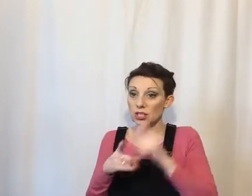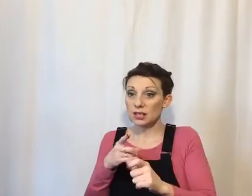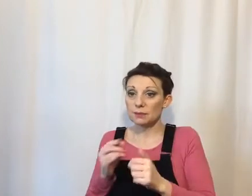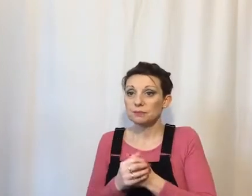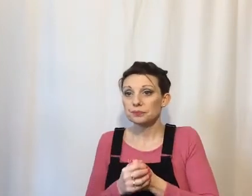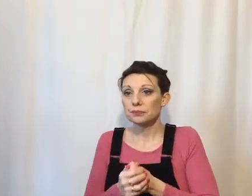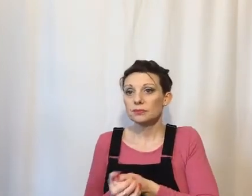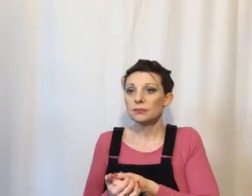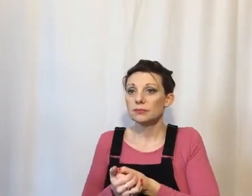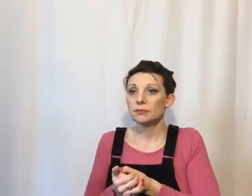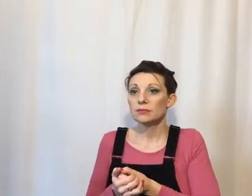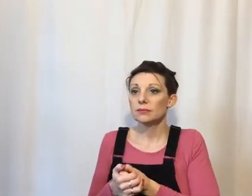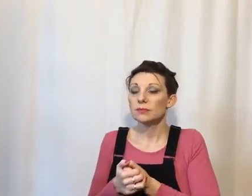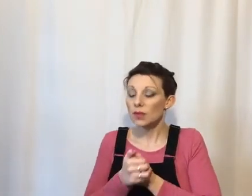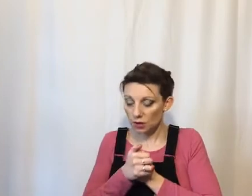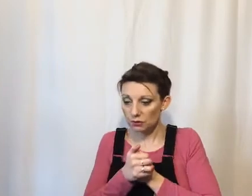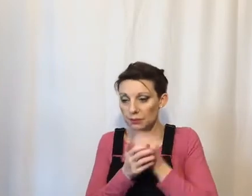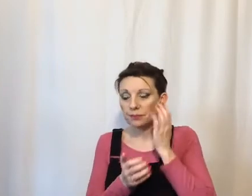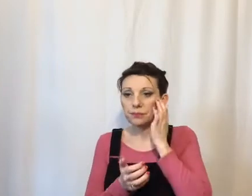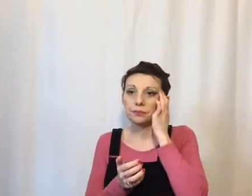did. Ready? Go for it.